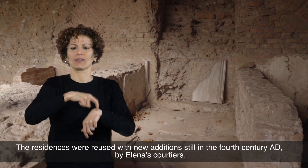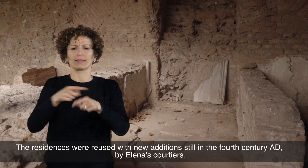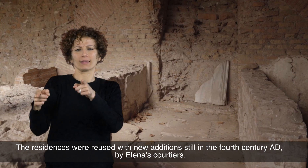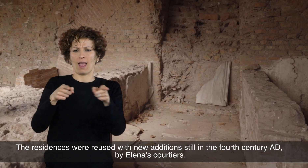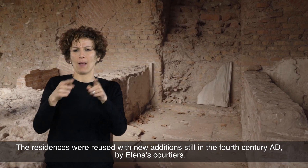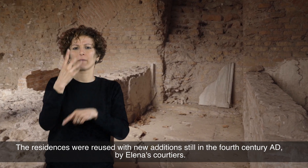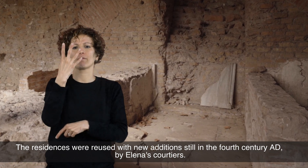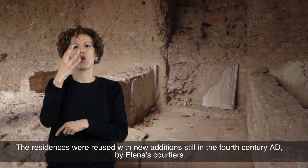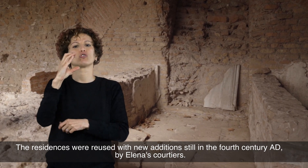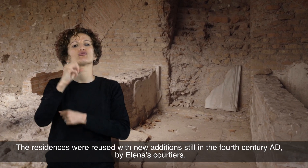courtiers.